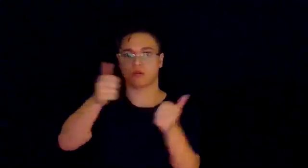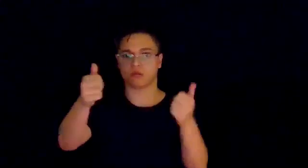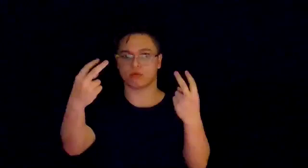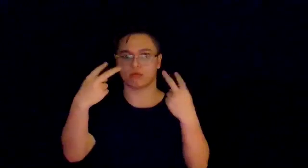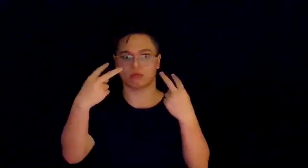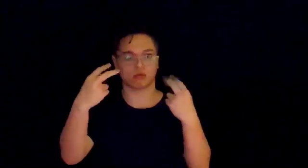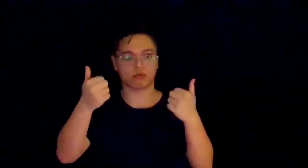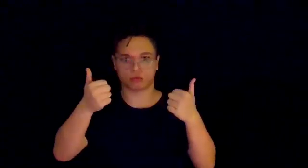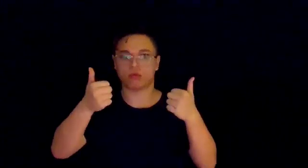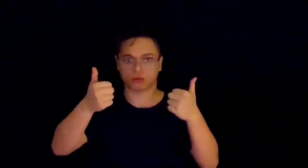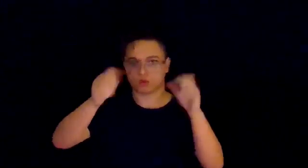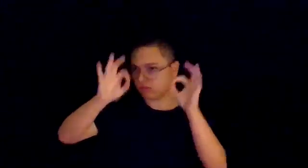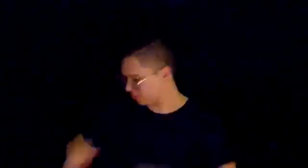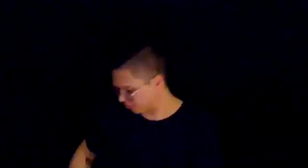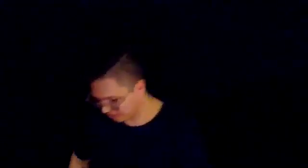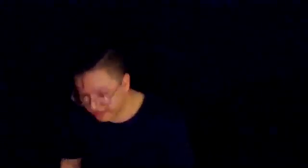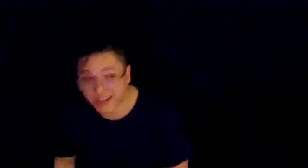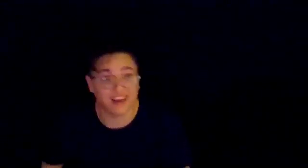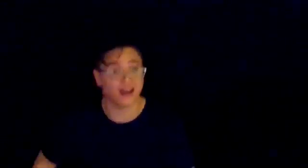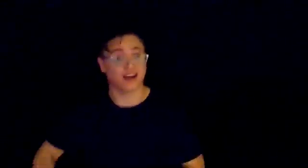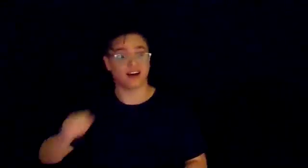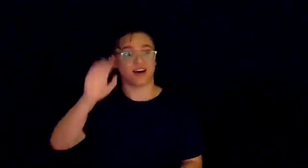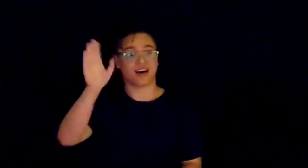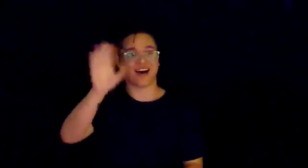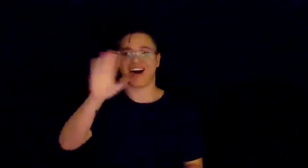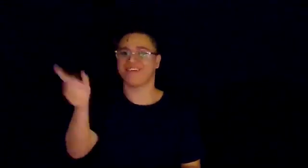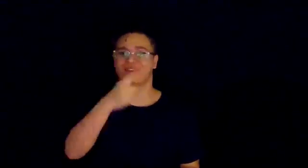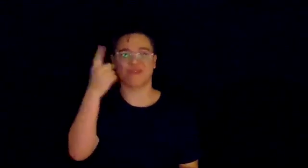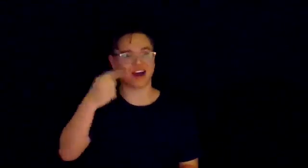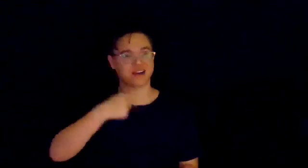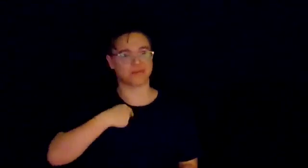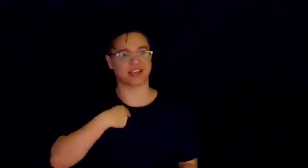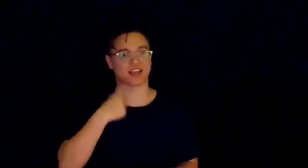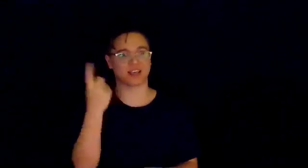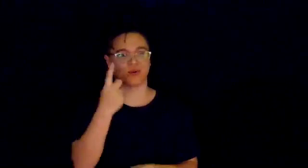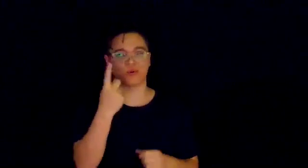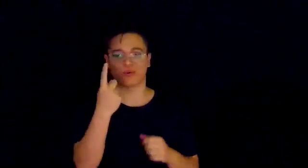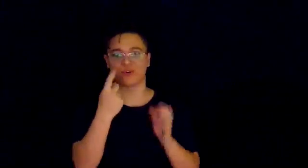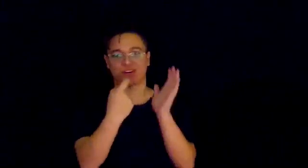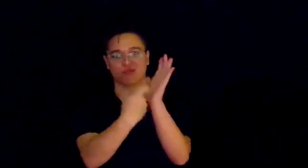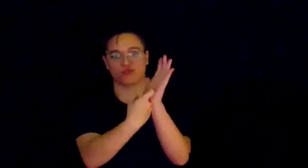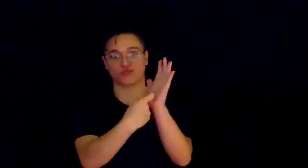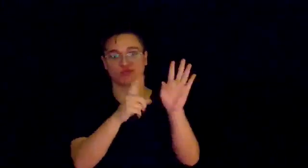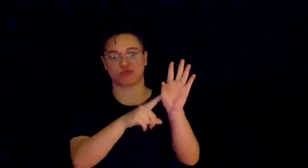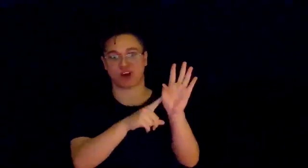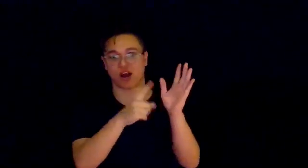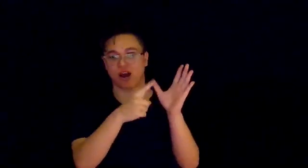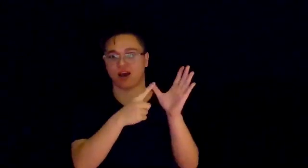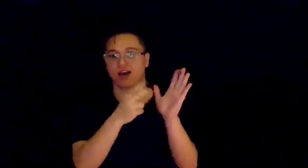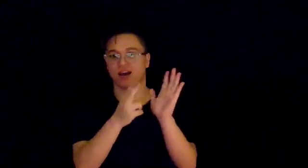Alrighty, so I'm in the middle, yeah? You can all see me good? Yep, perfect. Alright, hi everyone. I